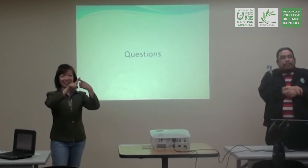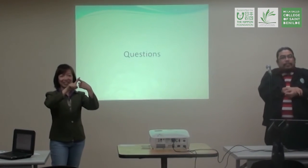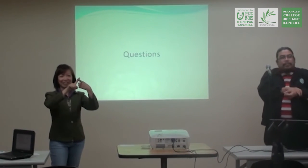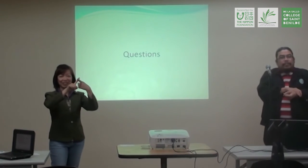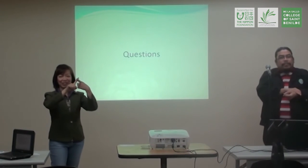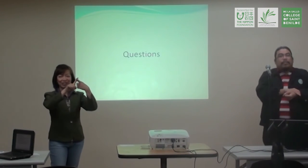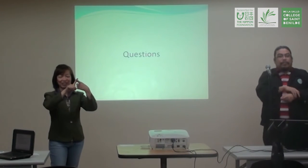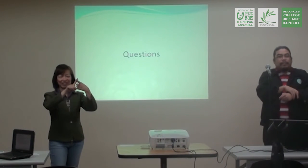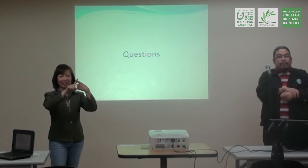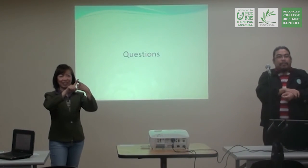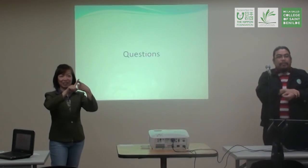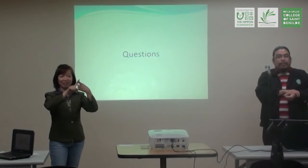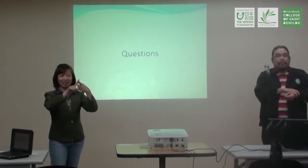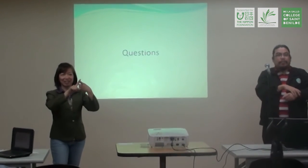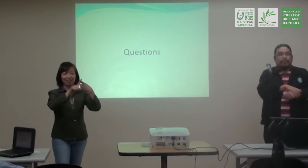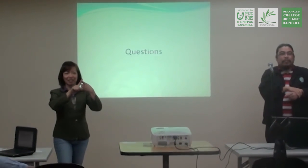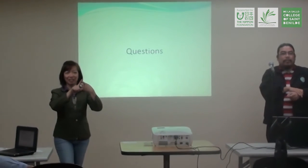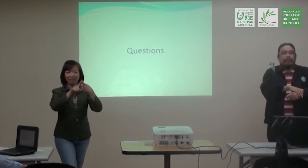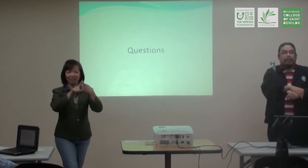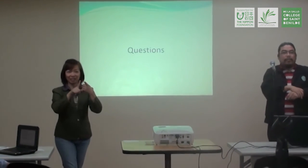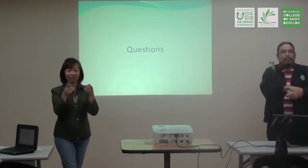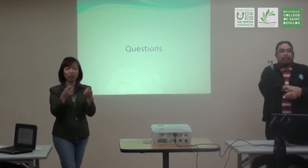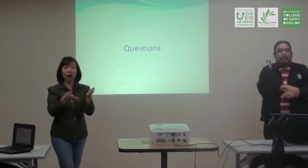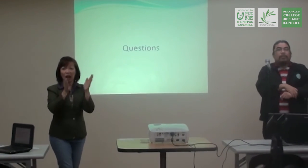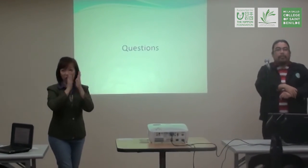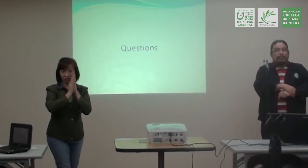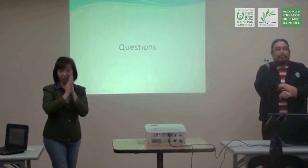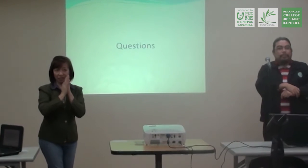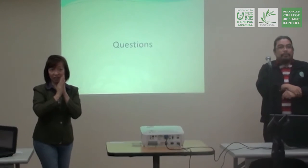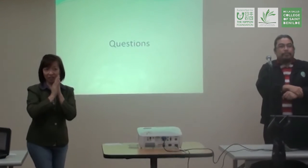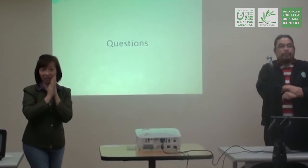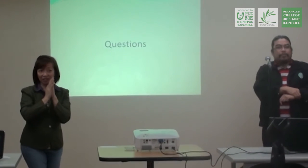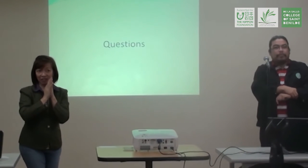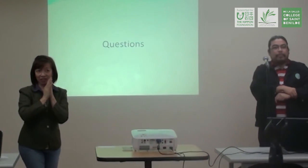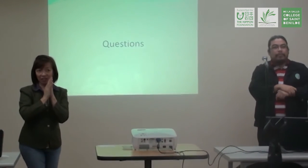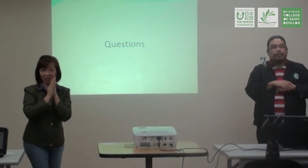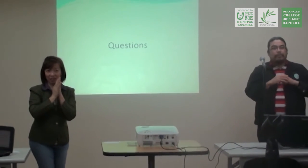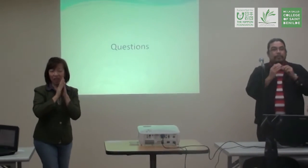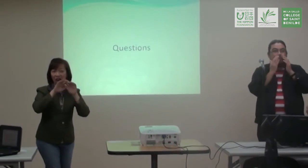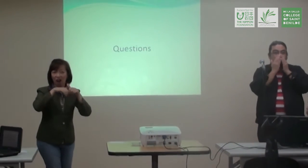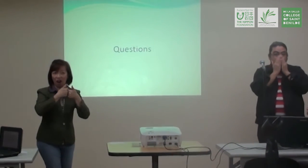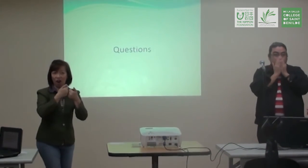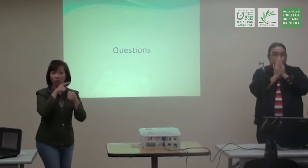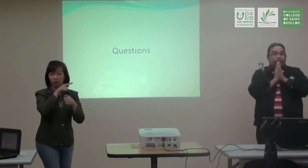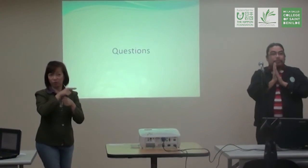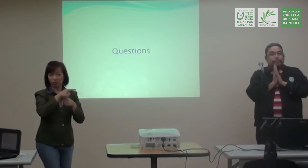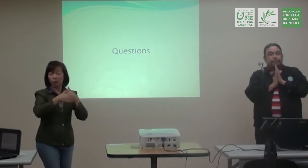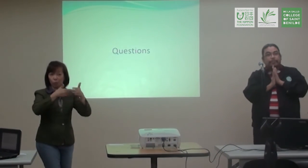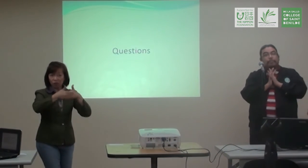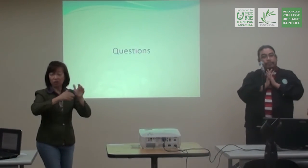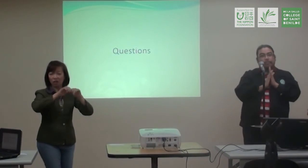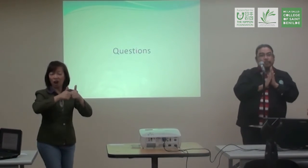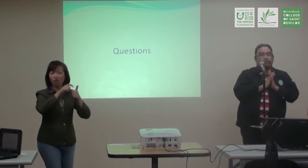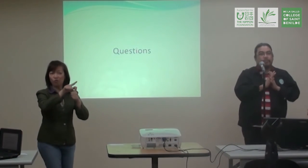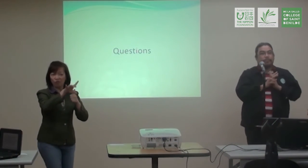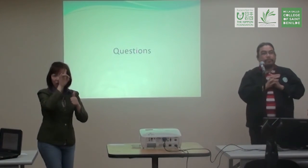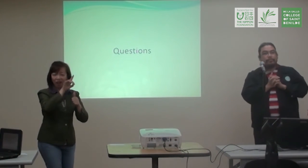I'd like to request that because you laid out the process of how you encountered